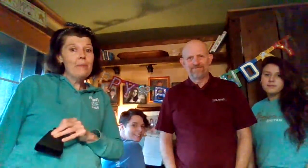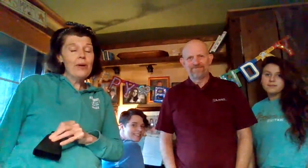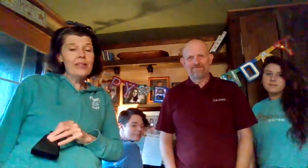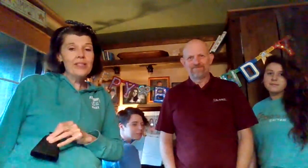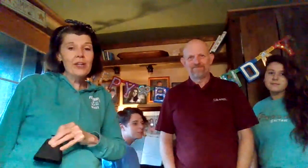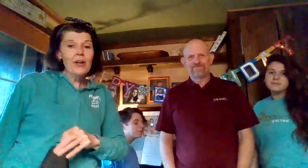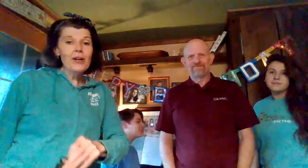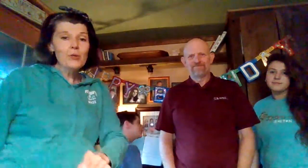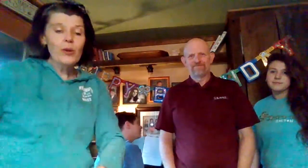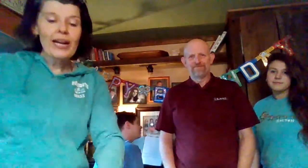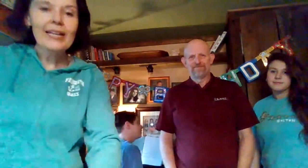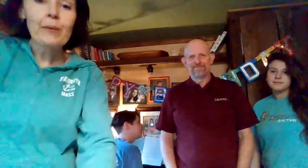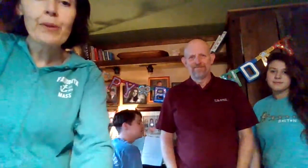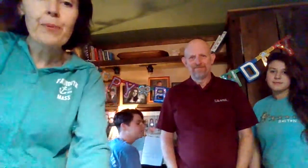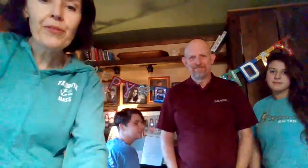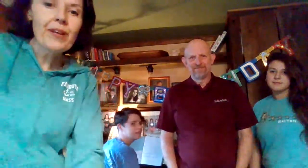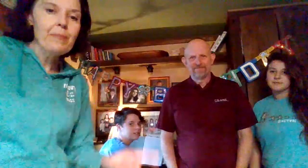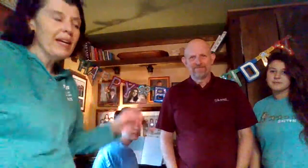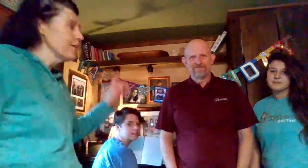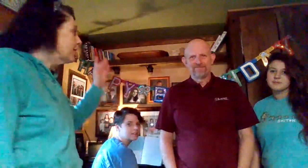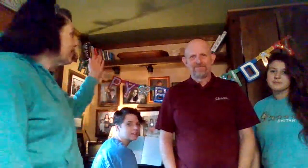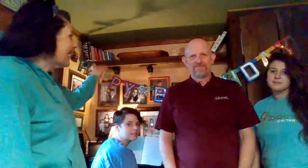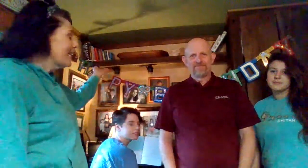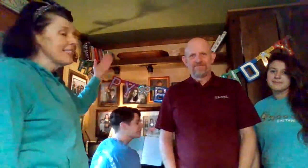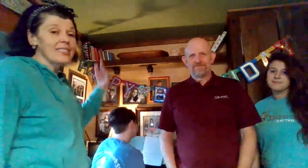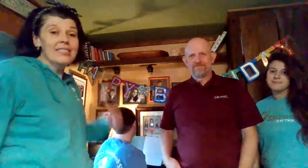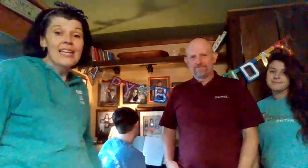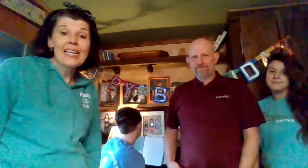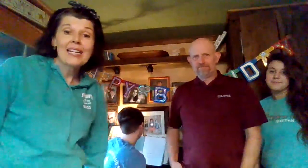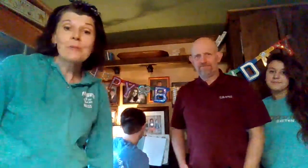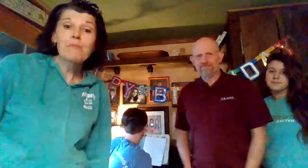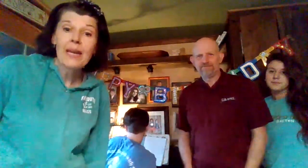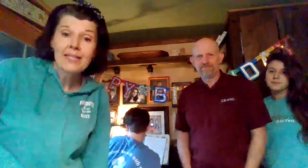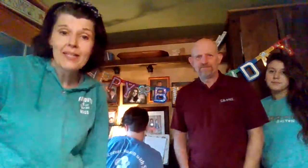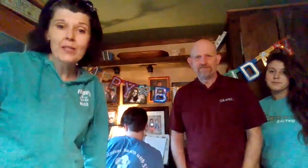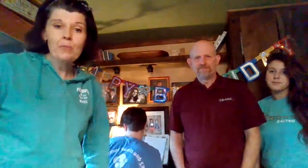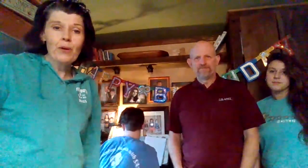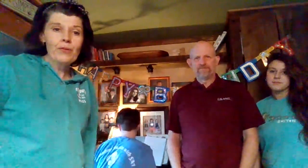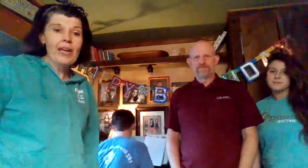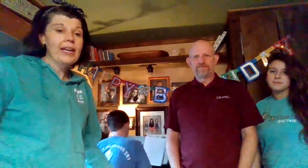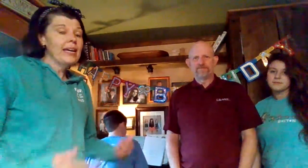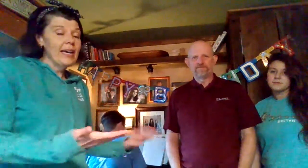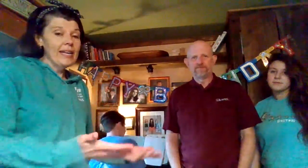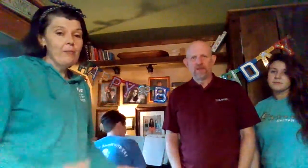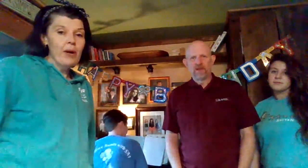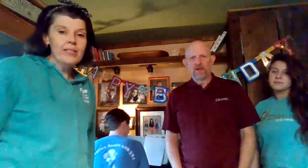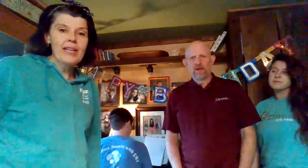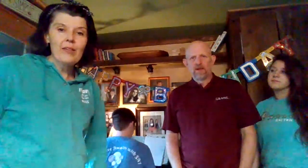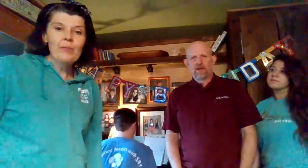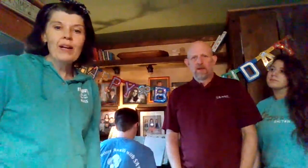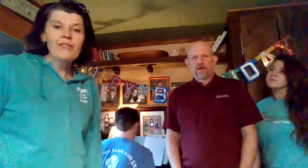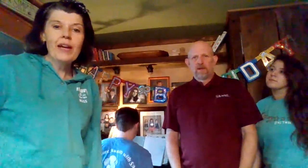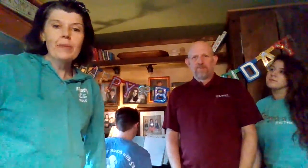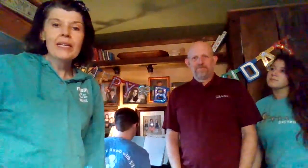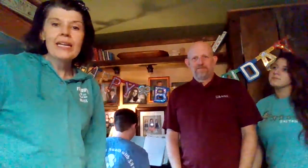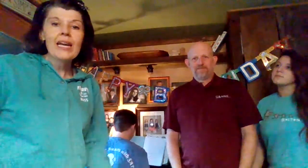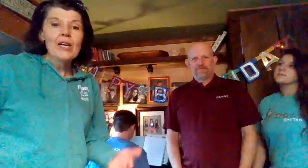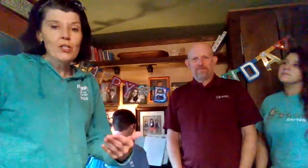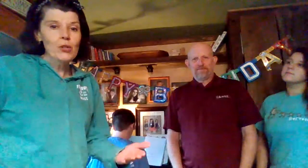Hey, boys and girls, we're hanging up the birthday banner again. Today is Mason's birthday, and I brought together my family to